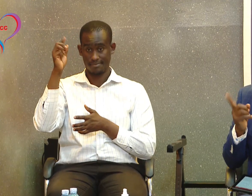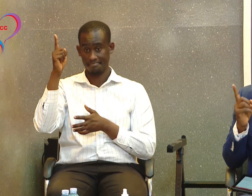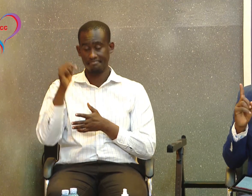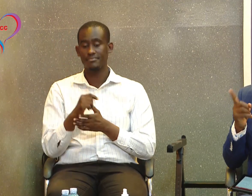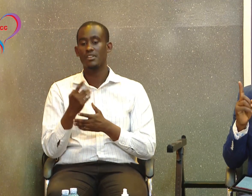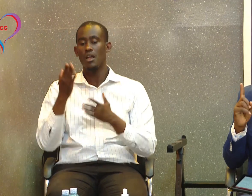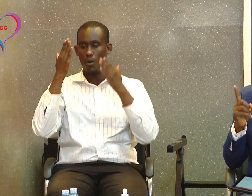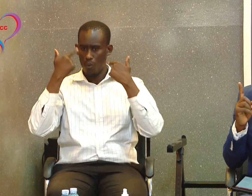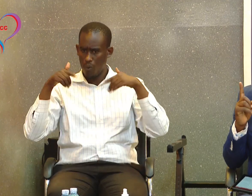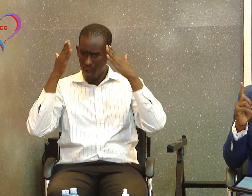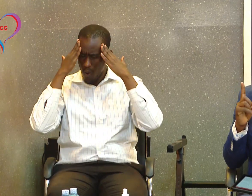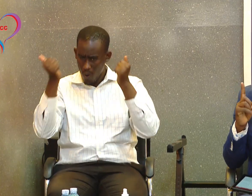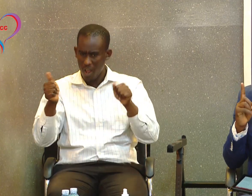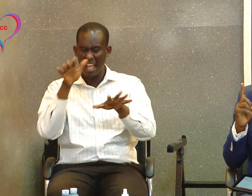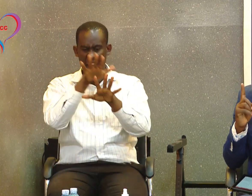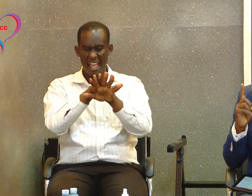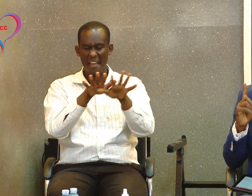all things work together.